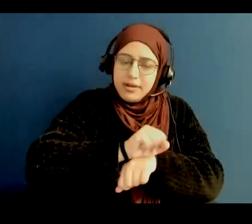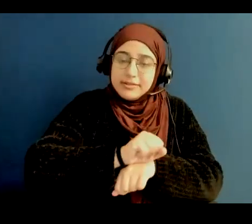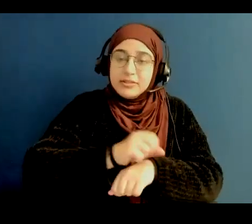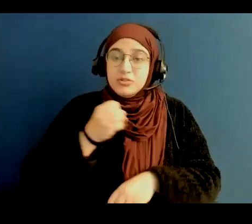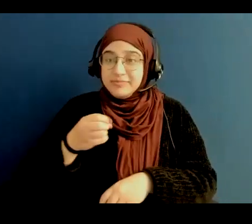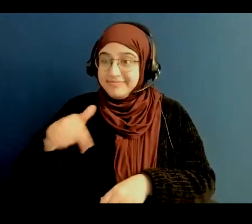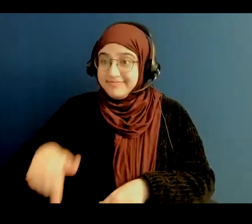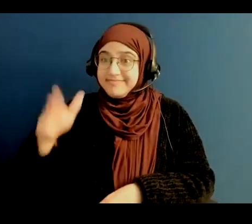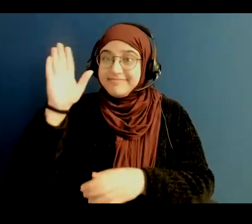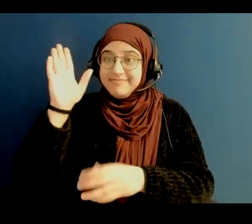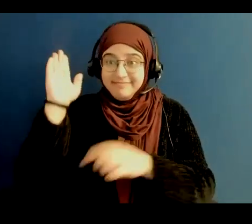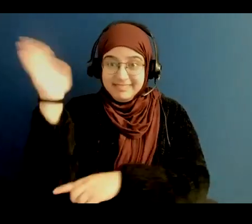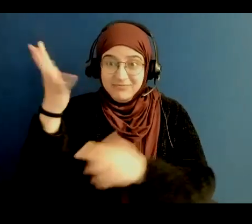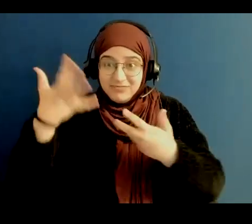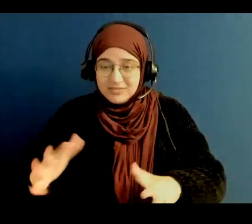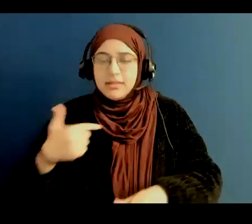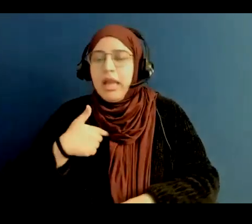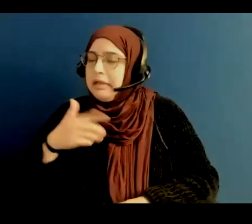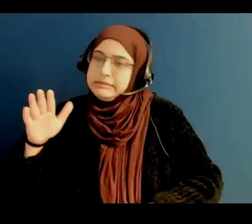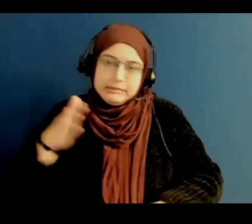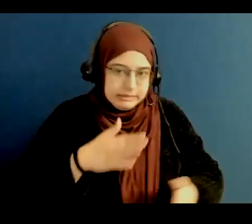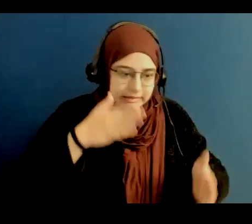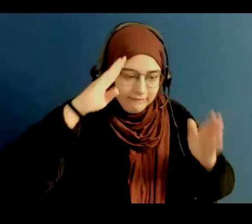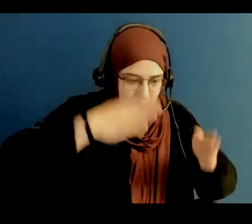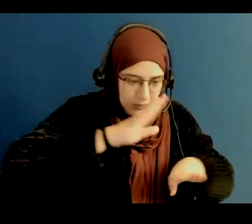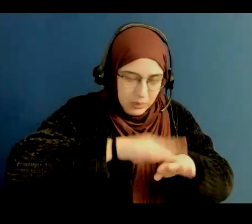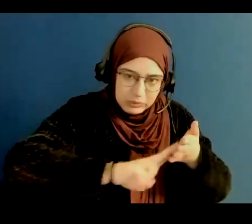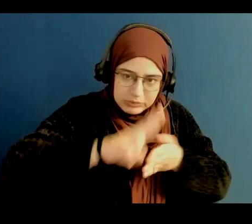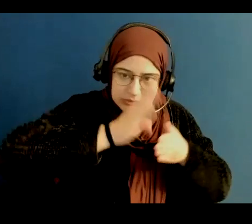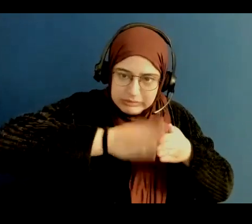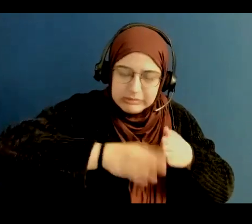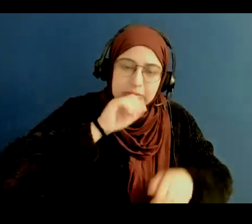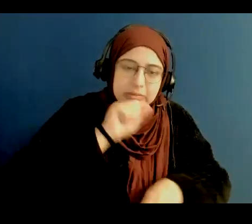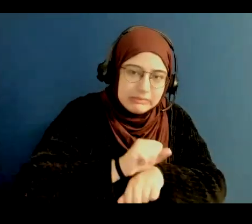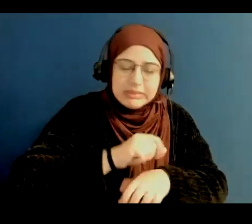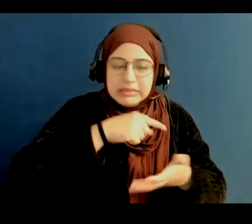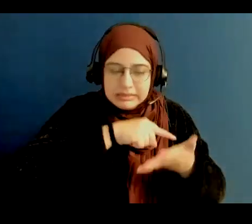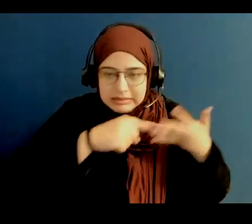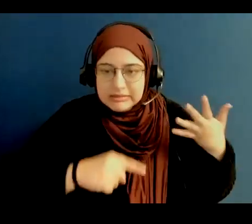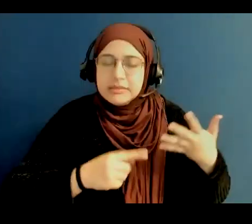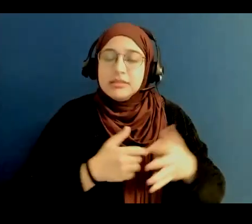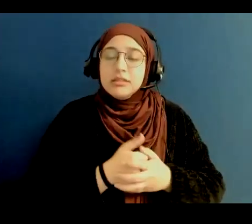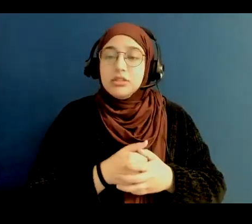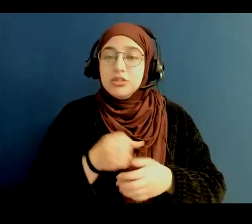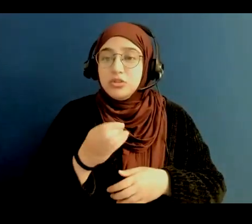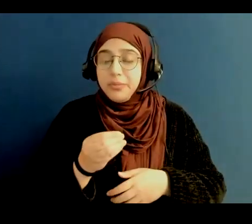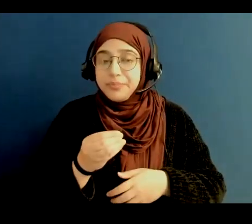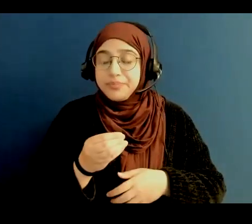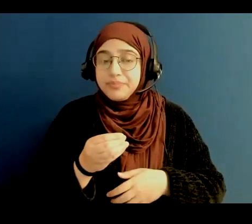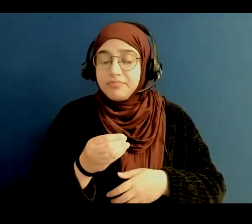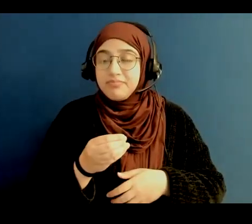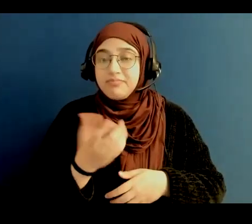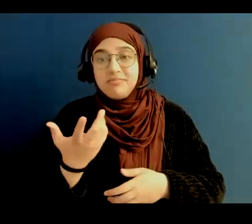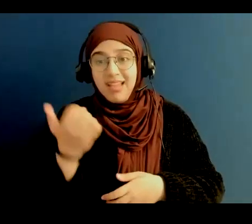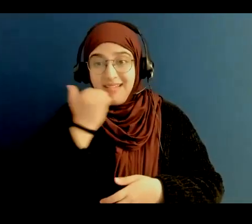that I'm behind. And this is where prioritization comes in. Not every single day can you just go and relax